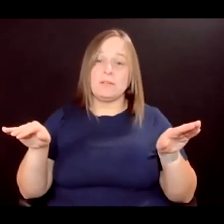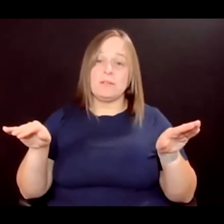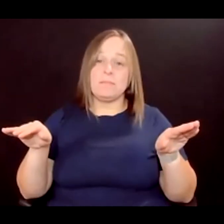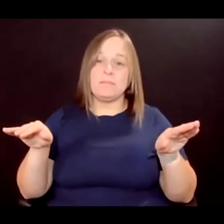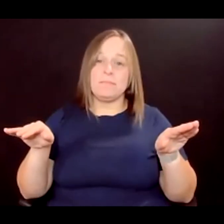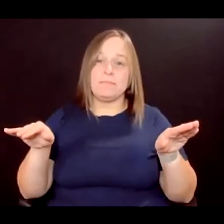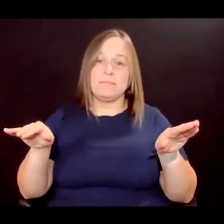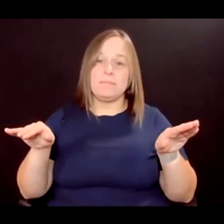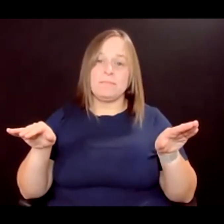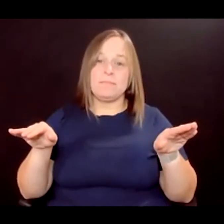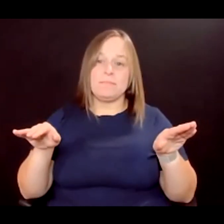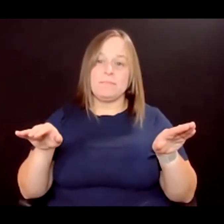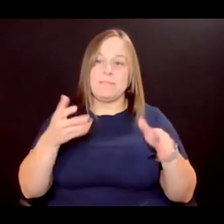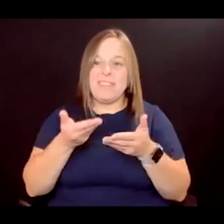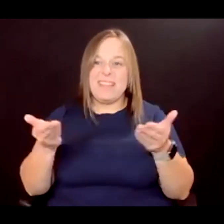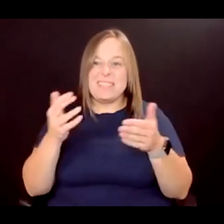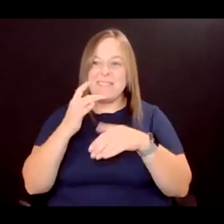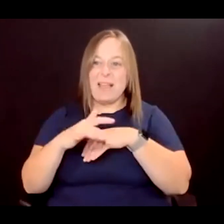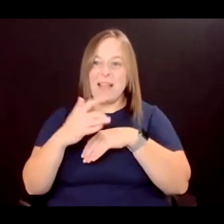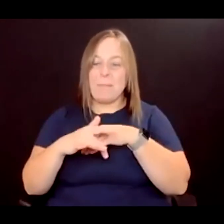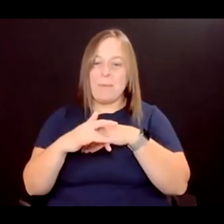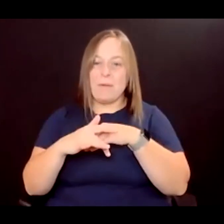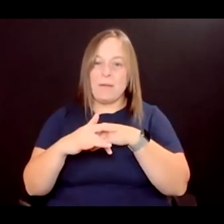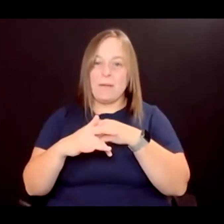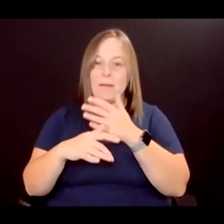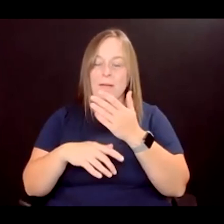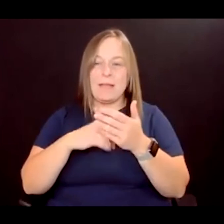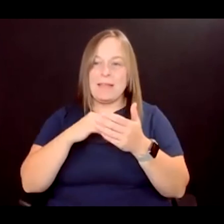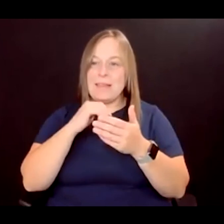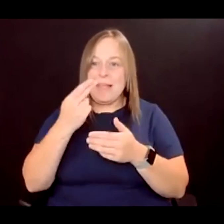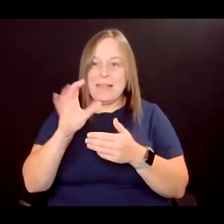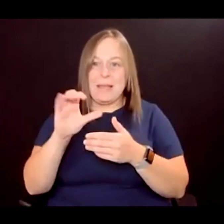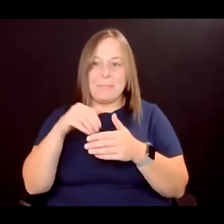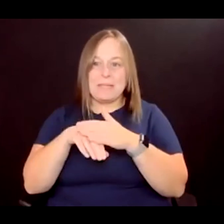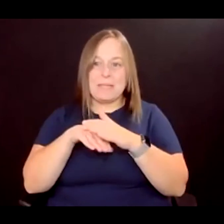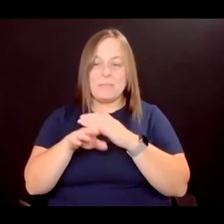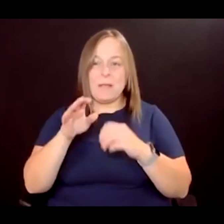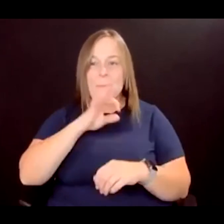is technically a member of the ADA committee, I'm